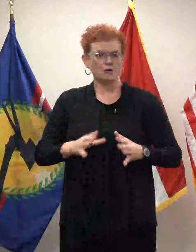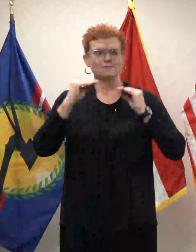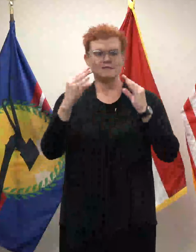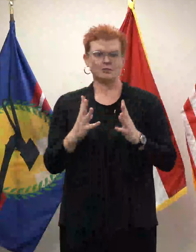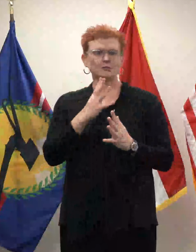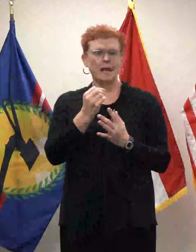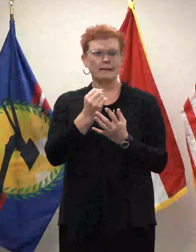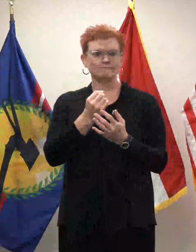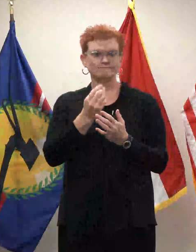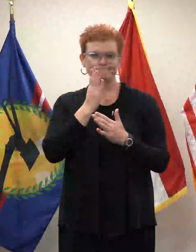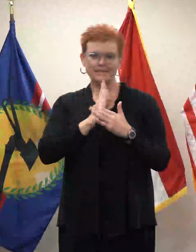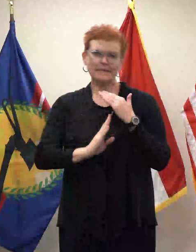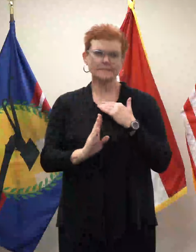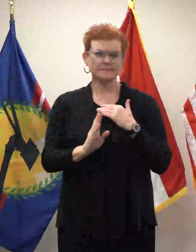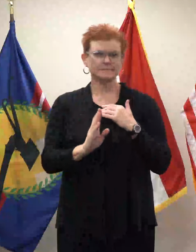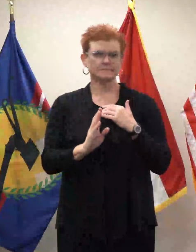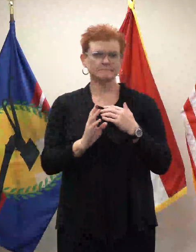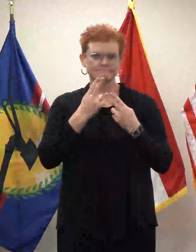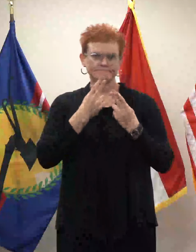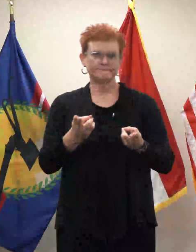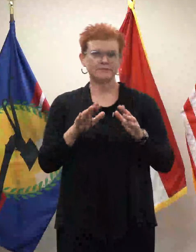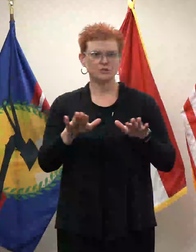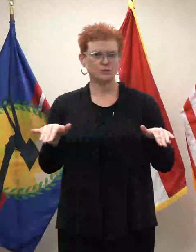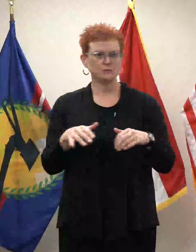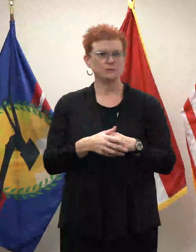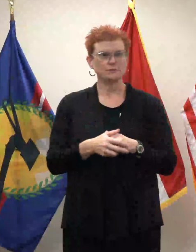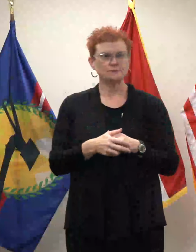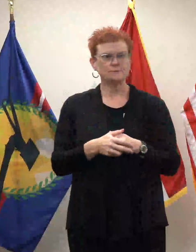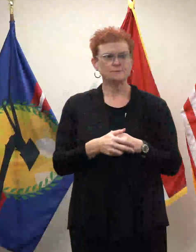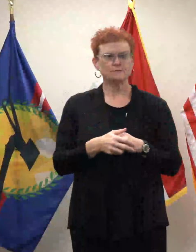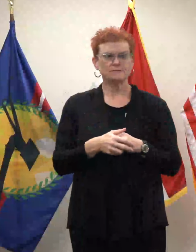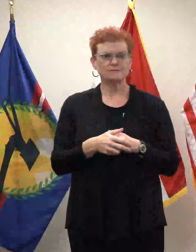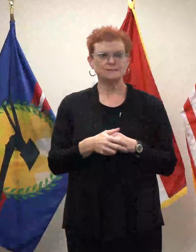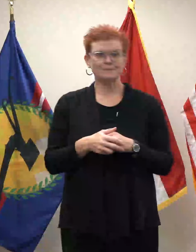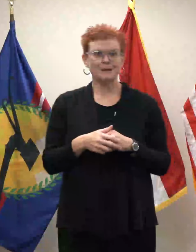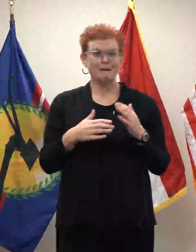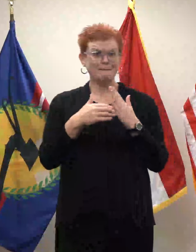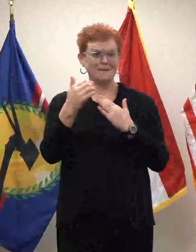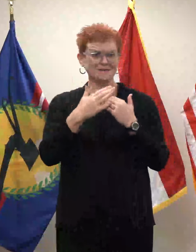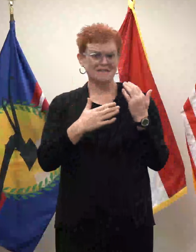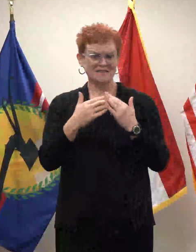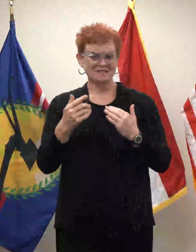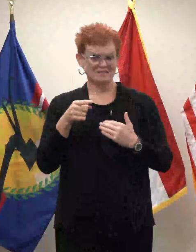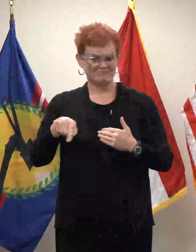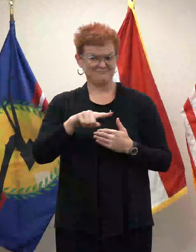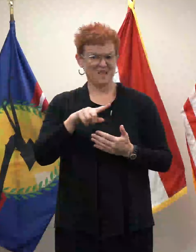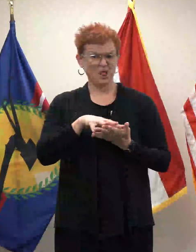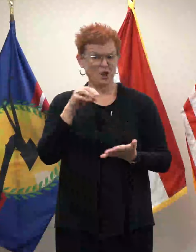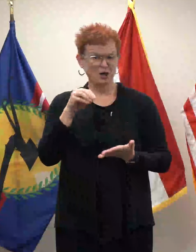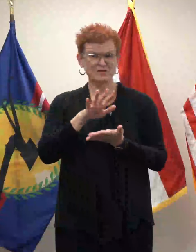Schools should be a safe place to learn and build futures, not a shooting range with military-grade weapons. And the conversation will not